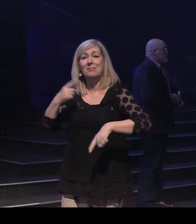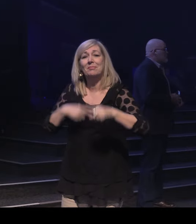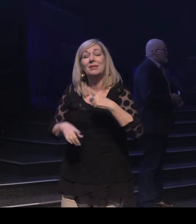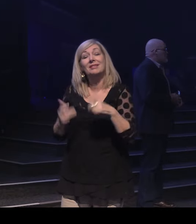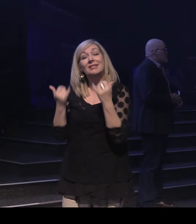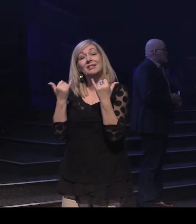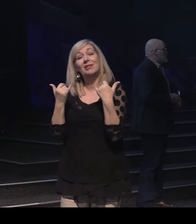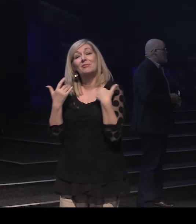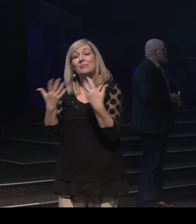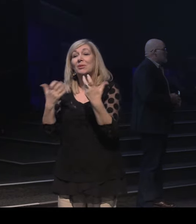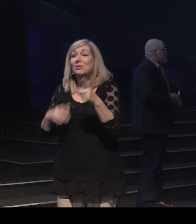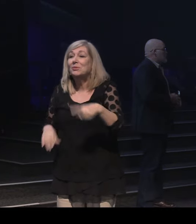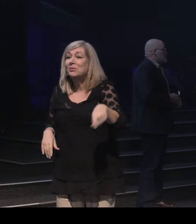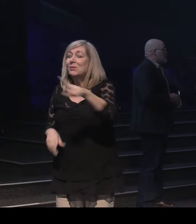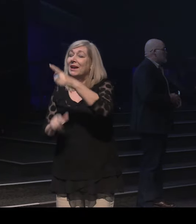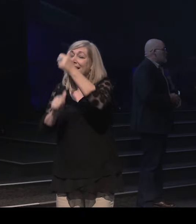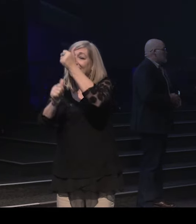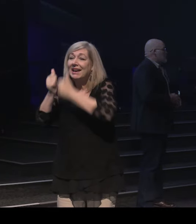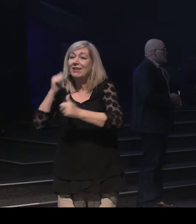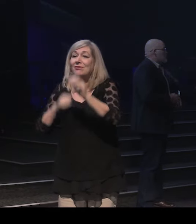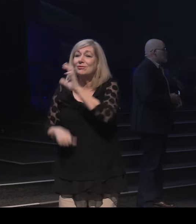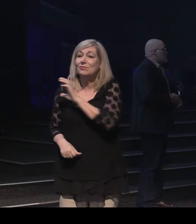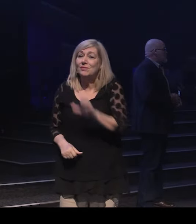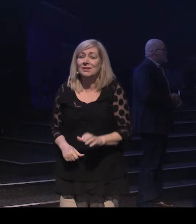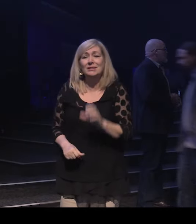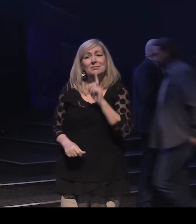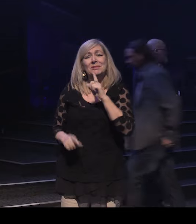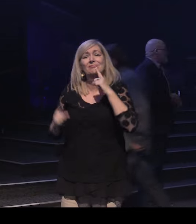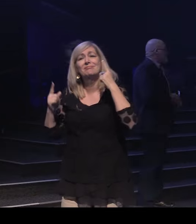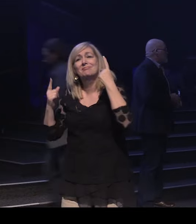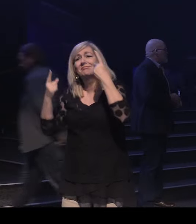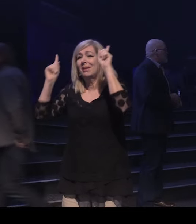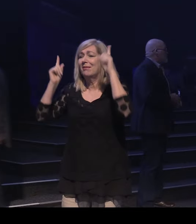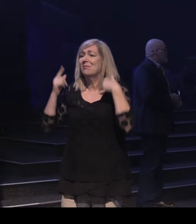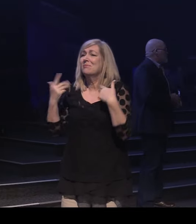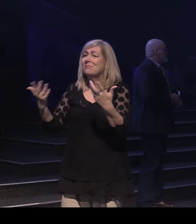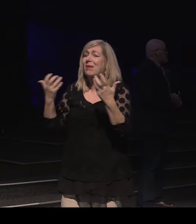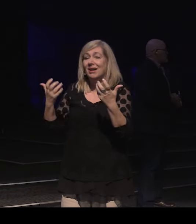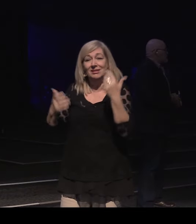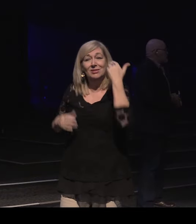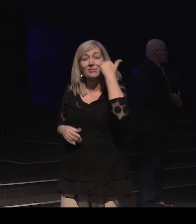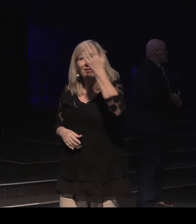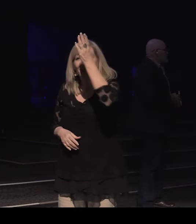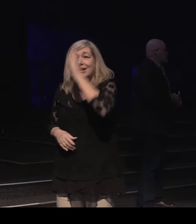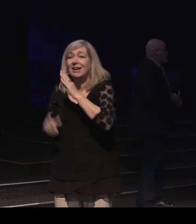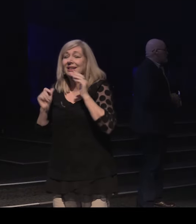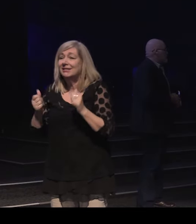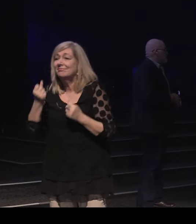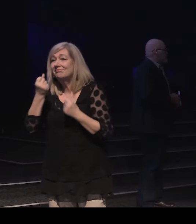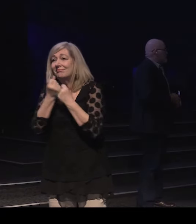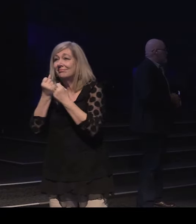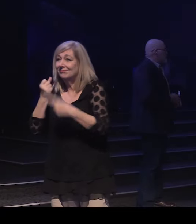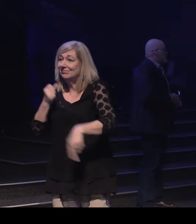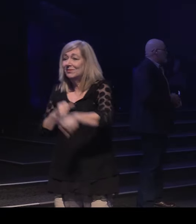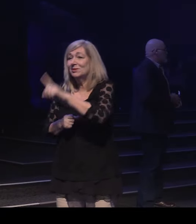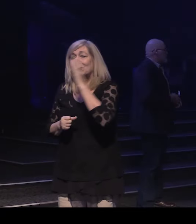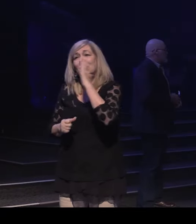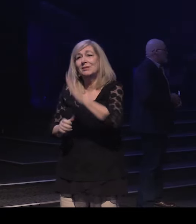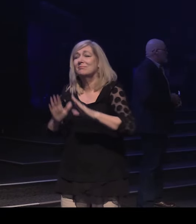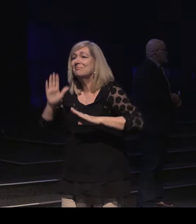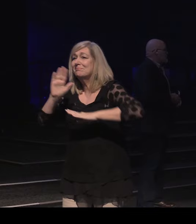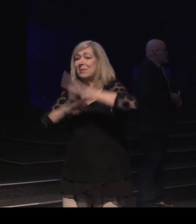I want you and I want every Christian to be successful. And I believe if you love God and do His will, you're successful. I